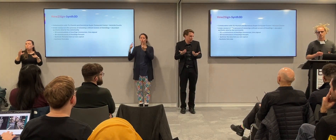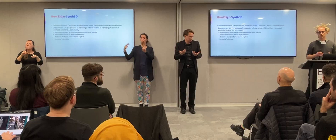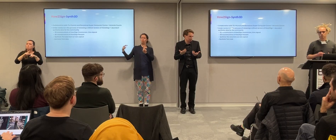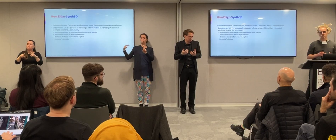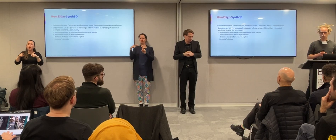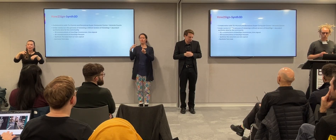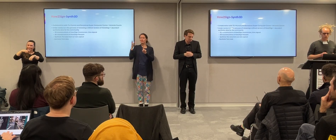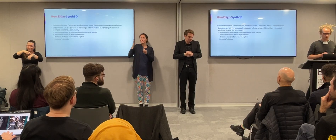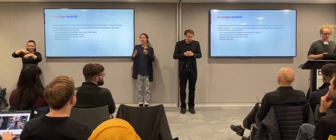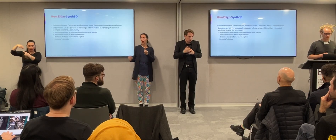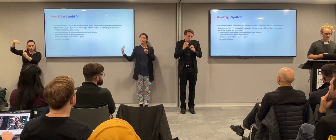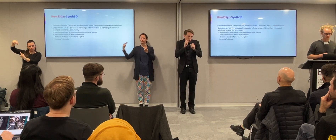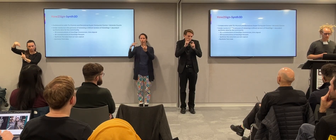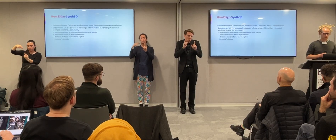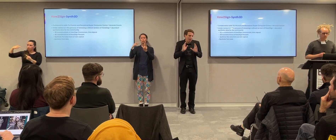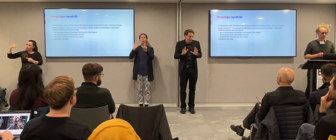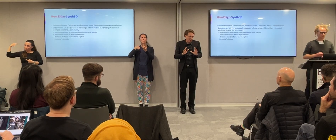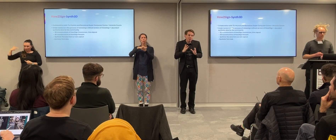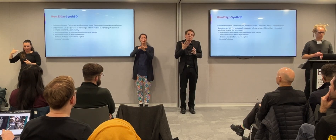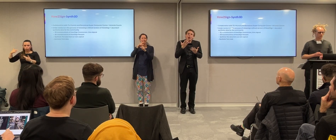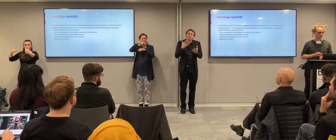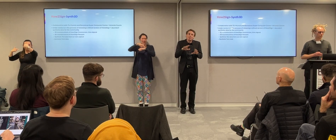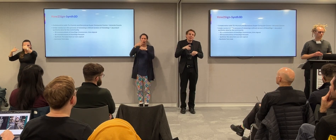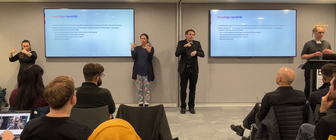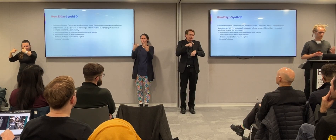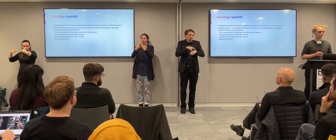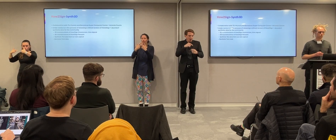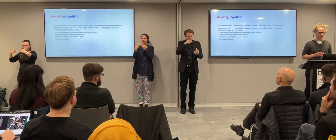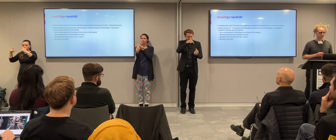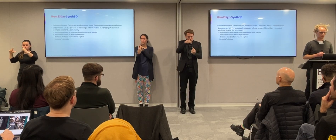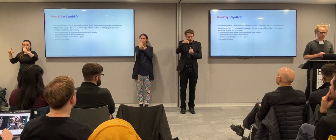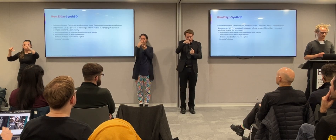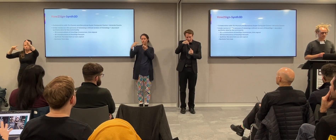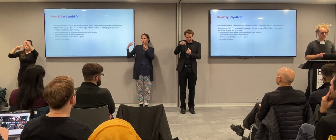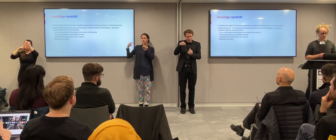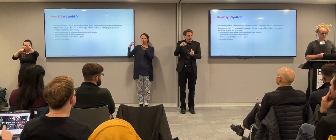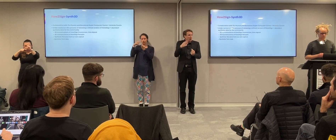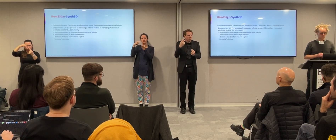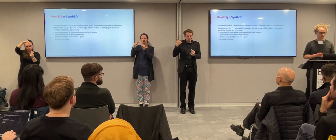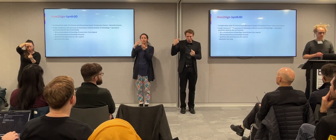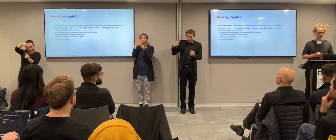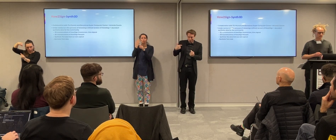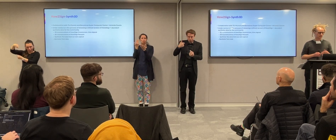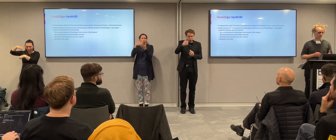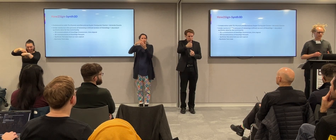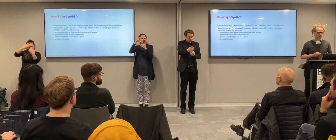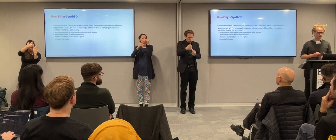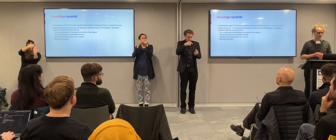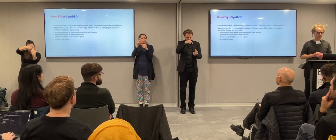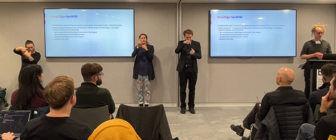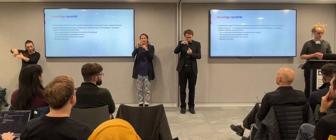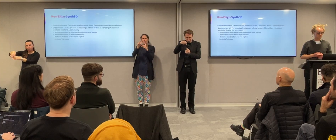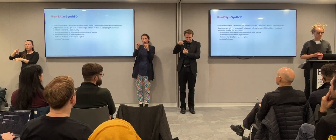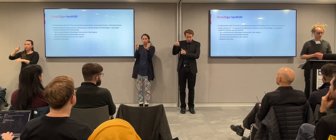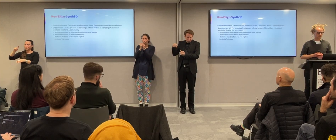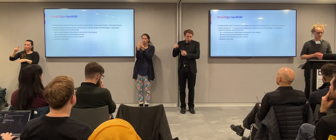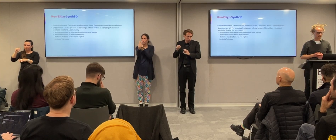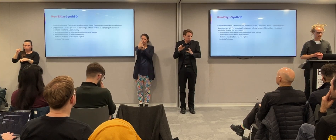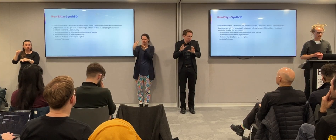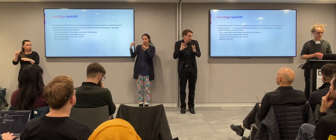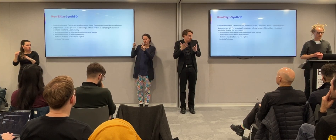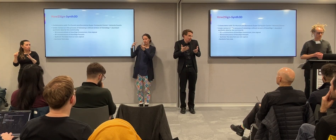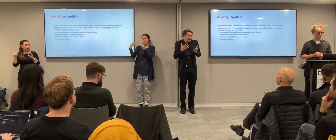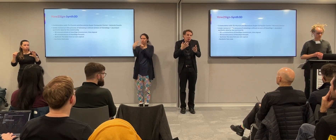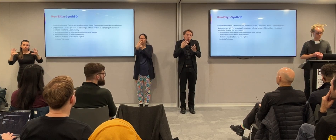aligned these 2 views and reconstructed the data with that. And we're sharing